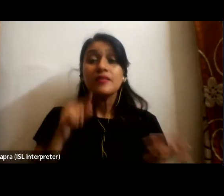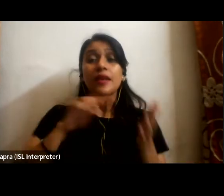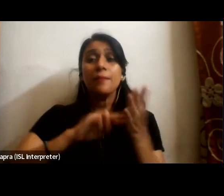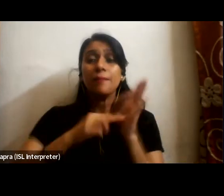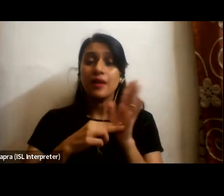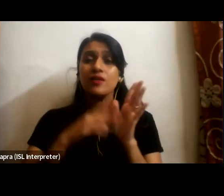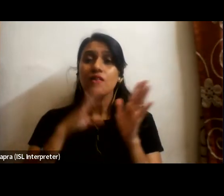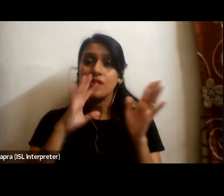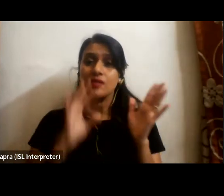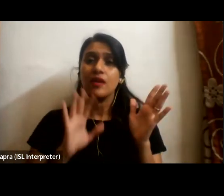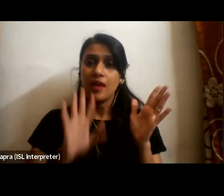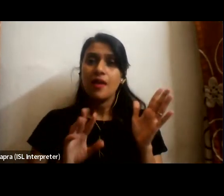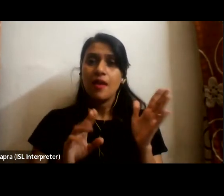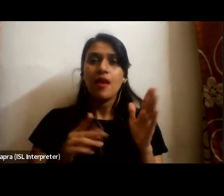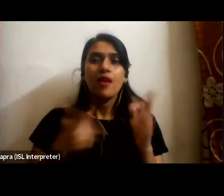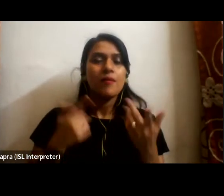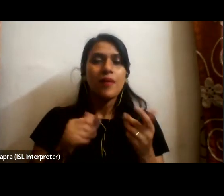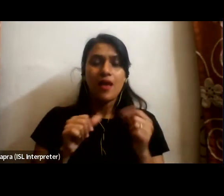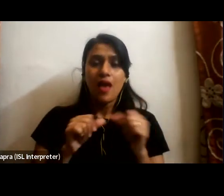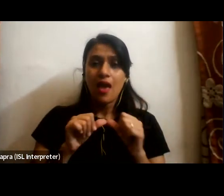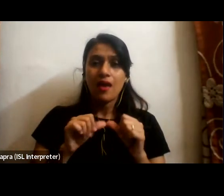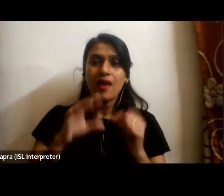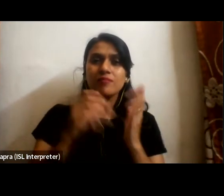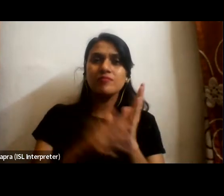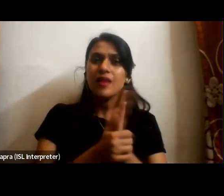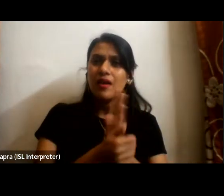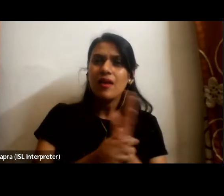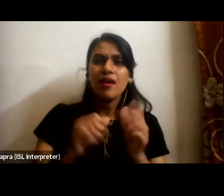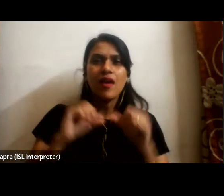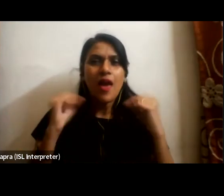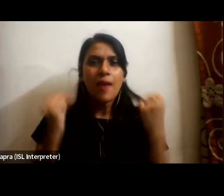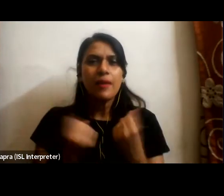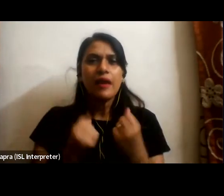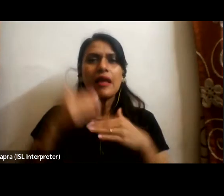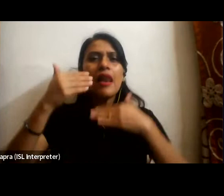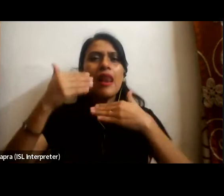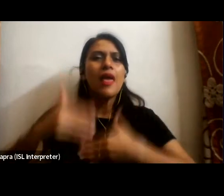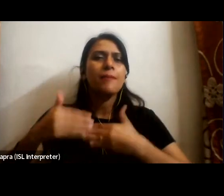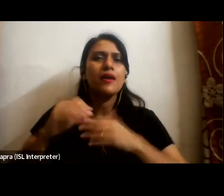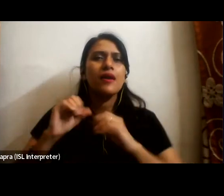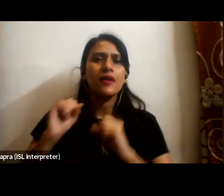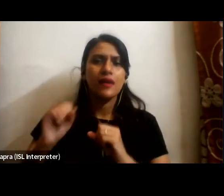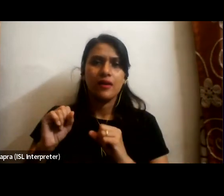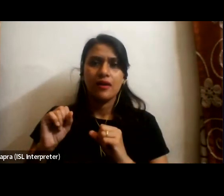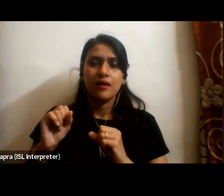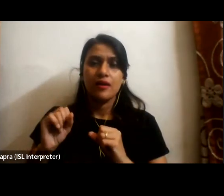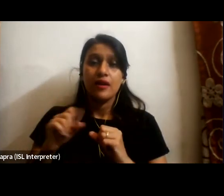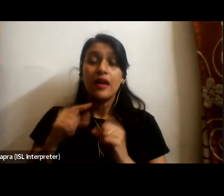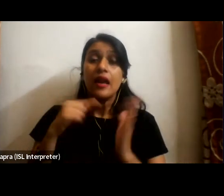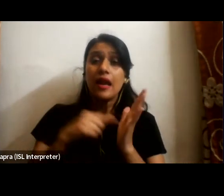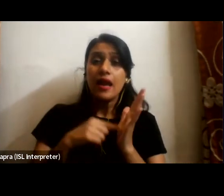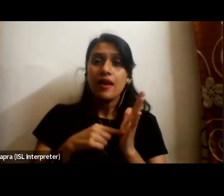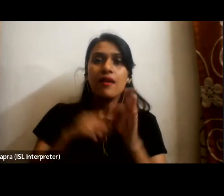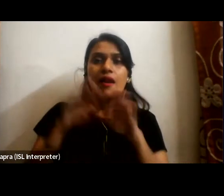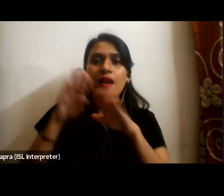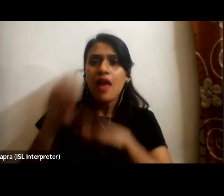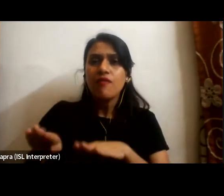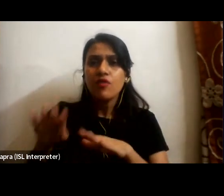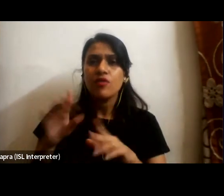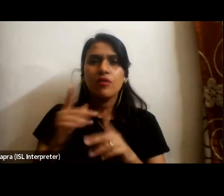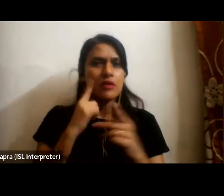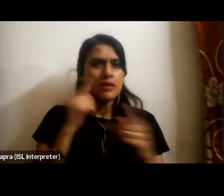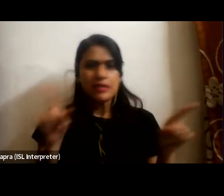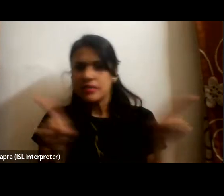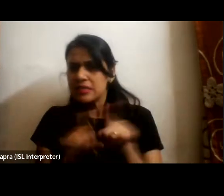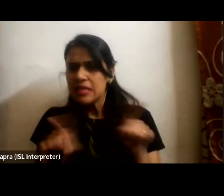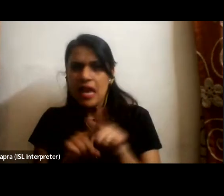that it has a limited ability to actually process these cases. So in processing these cases, it relies on proxies to decide, what is it